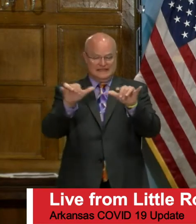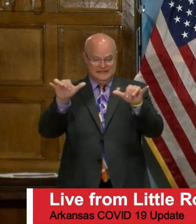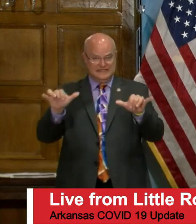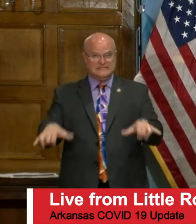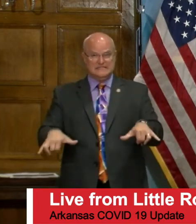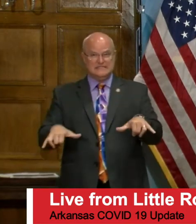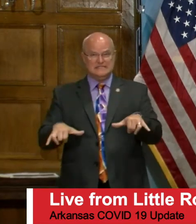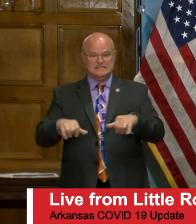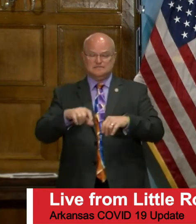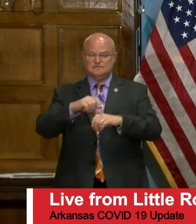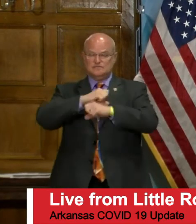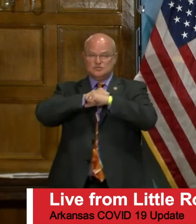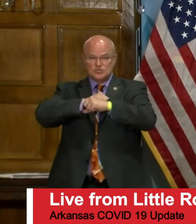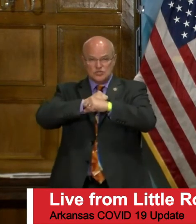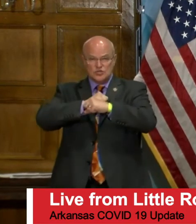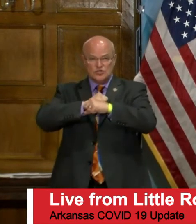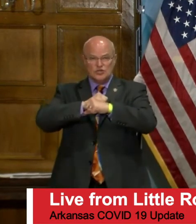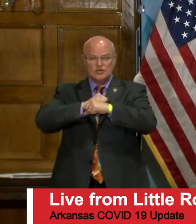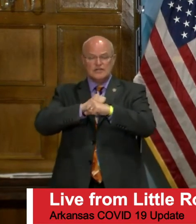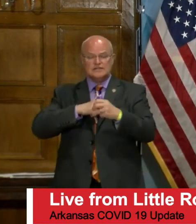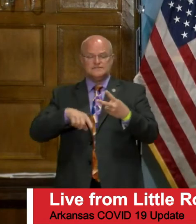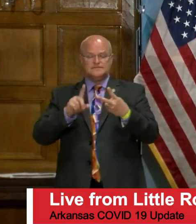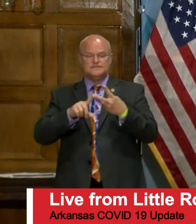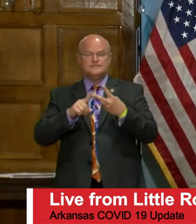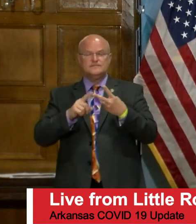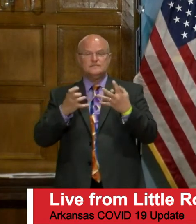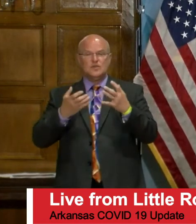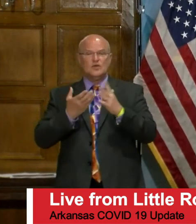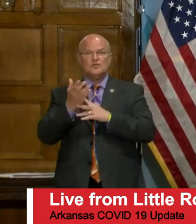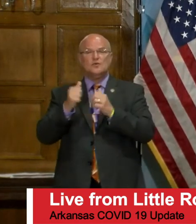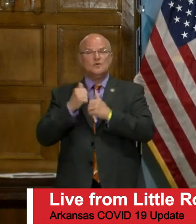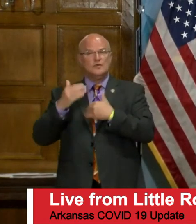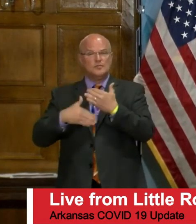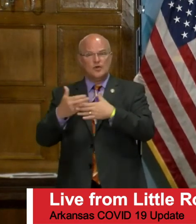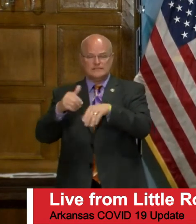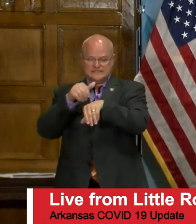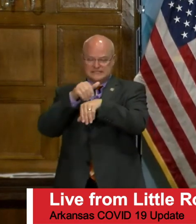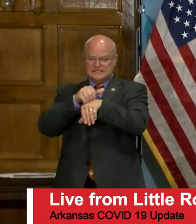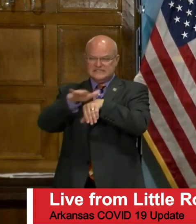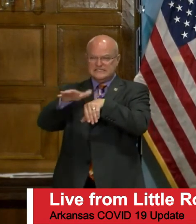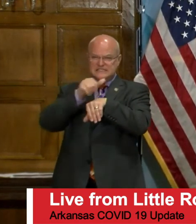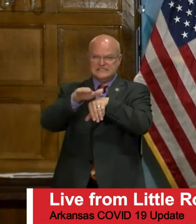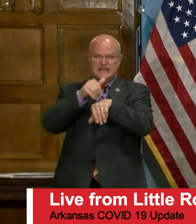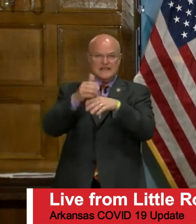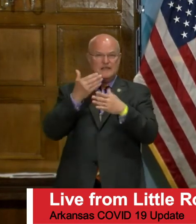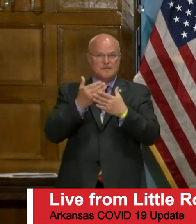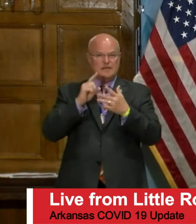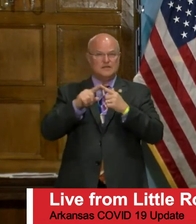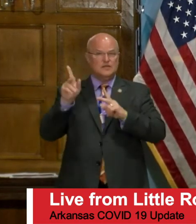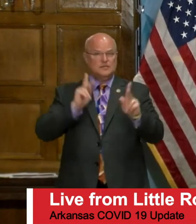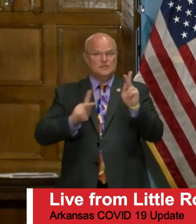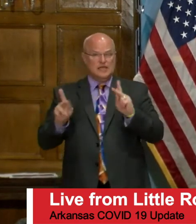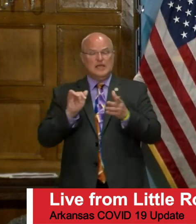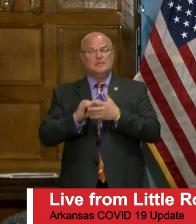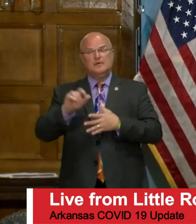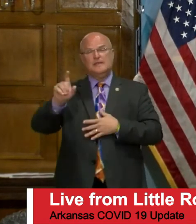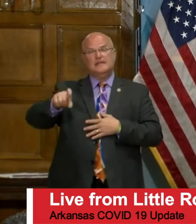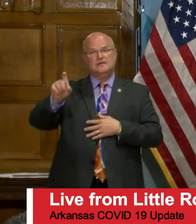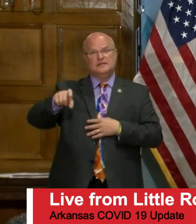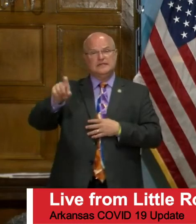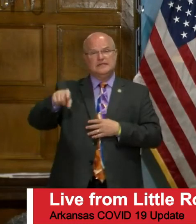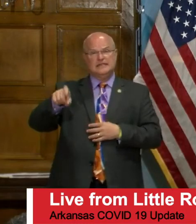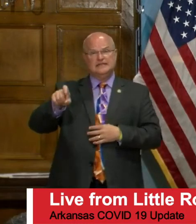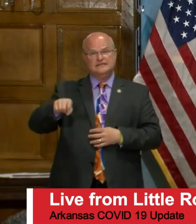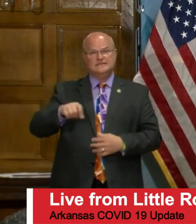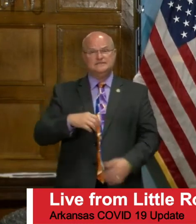system is secure, and then secondly, we want to go through the process to get those checks out the door that people are really